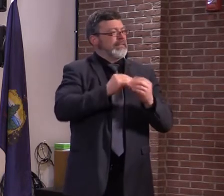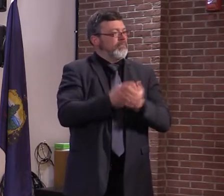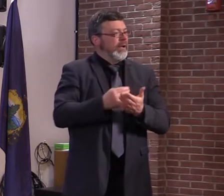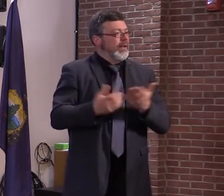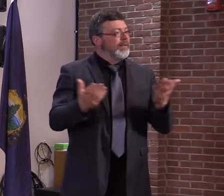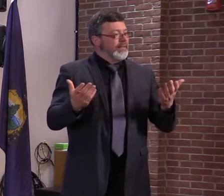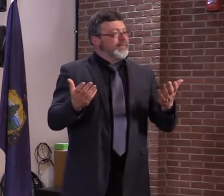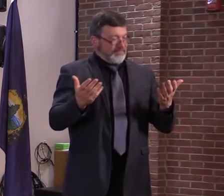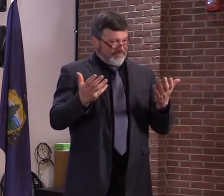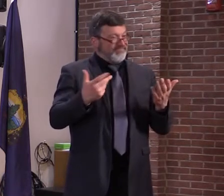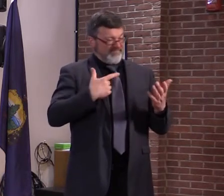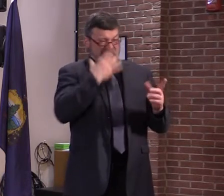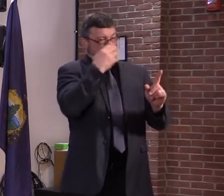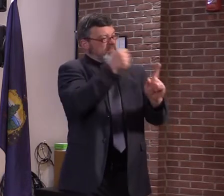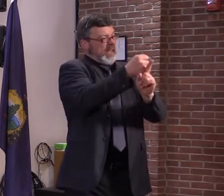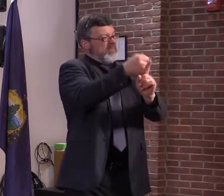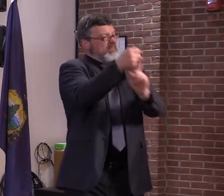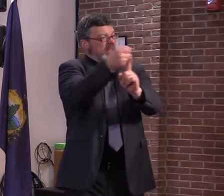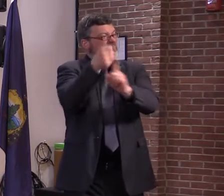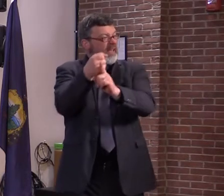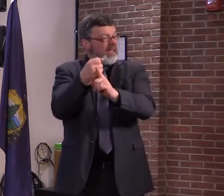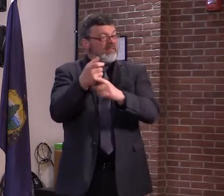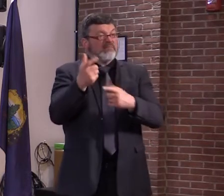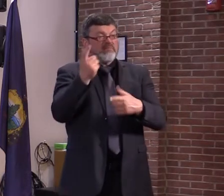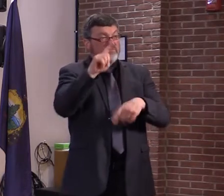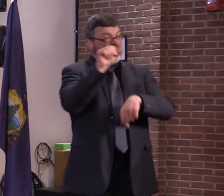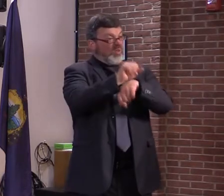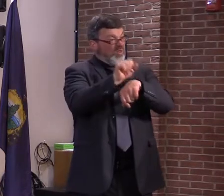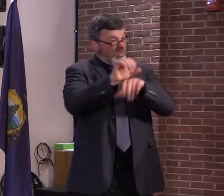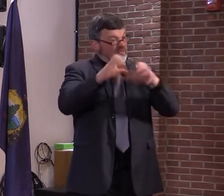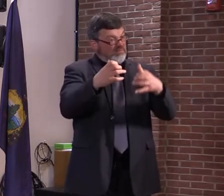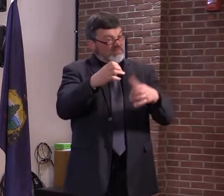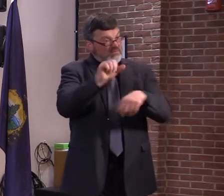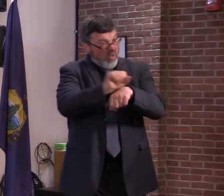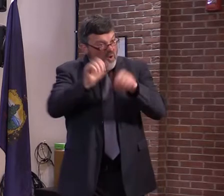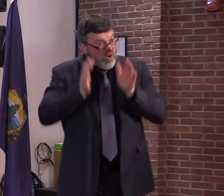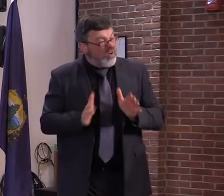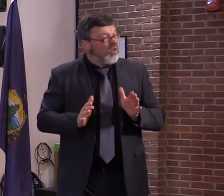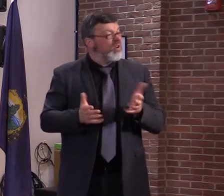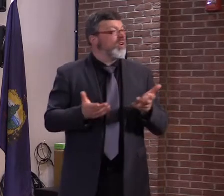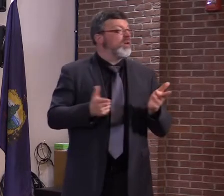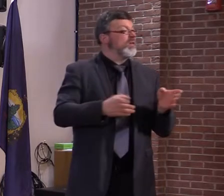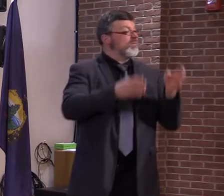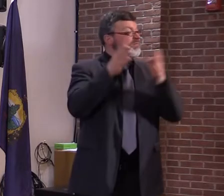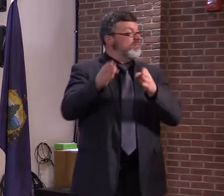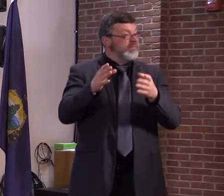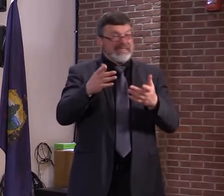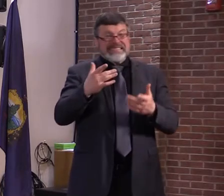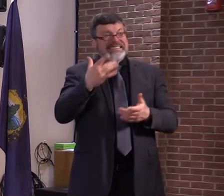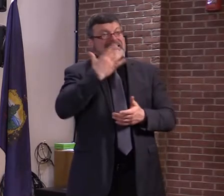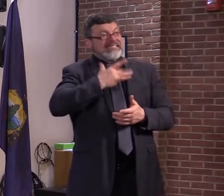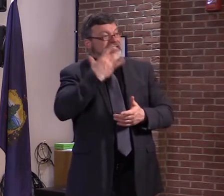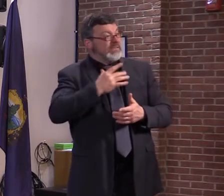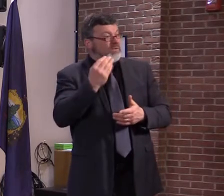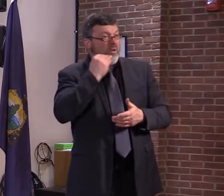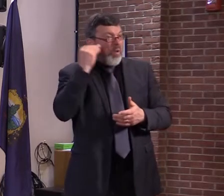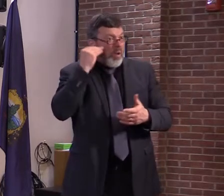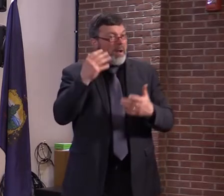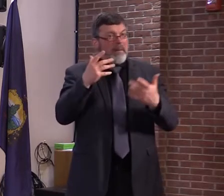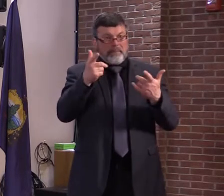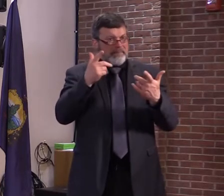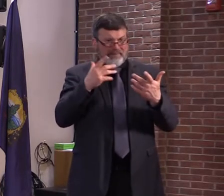Vermonters, workforce, as well as those who are living paycheck to paycheck, week to